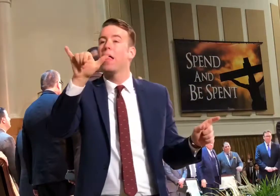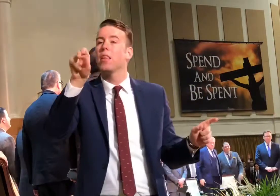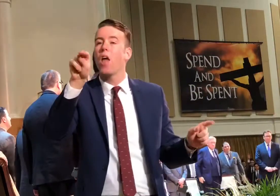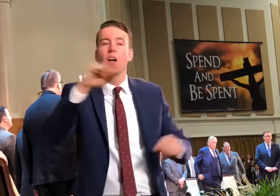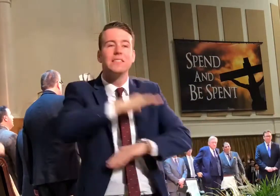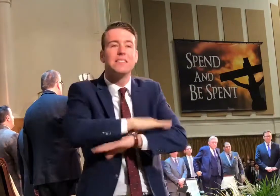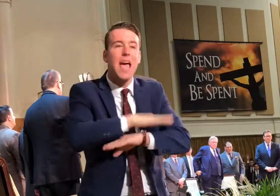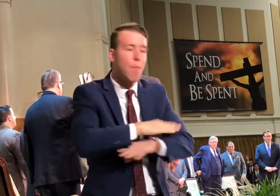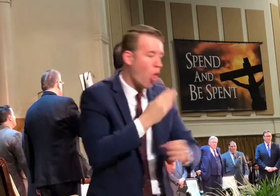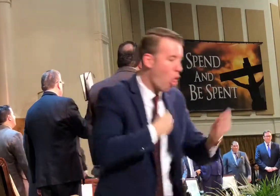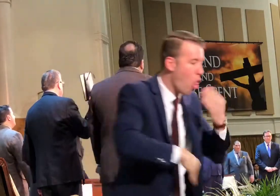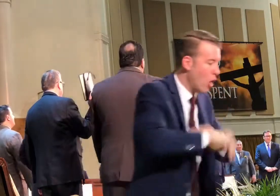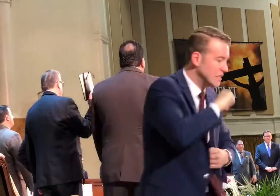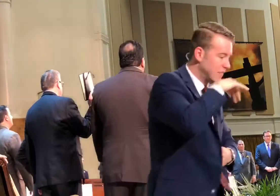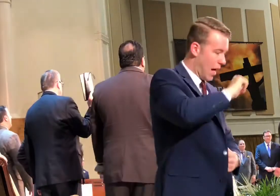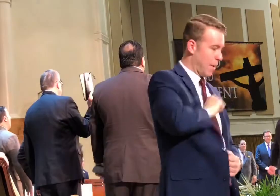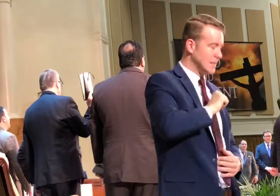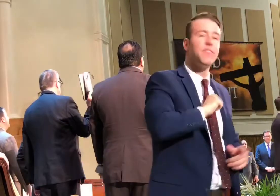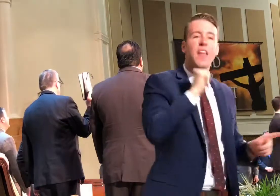table.